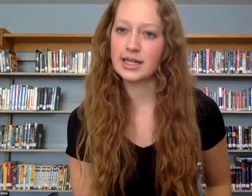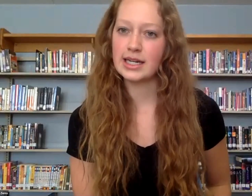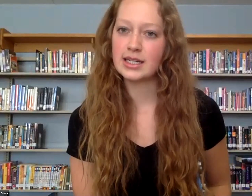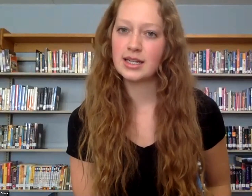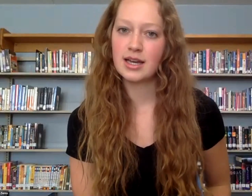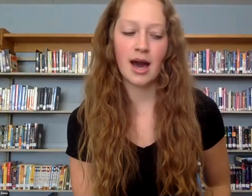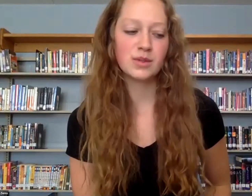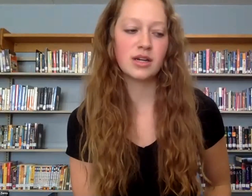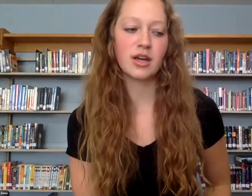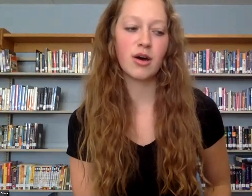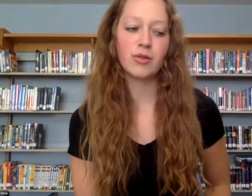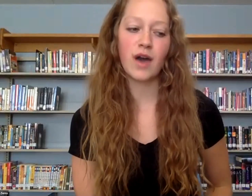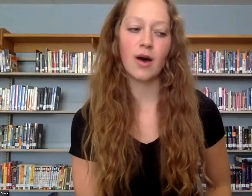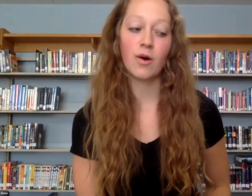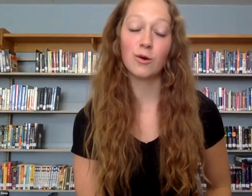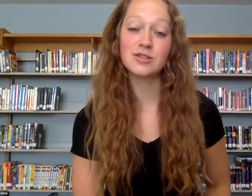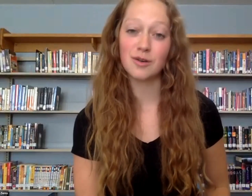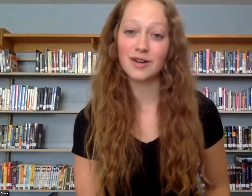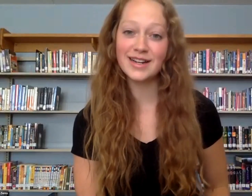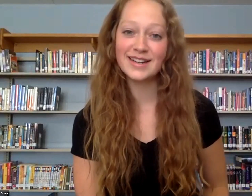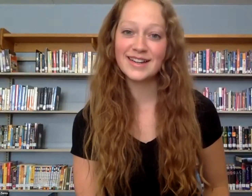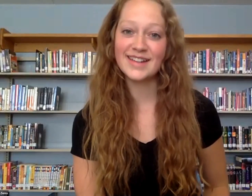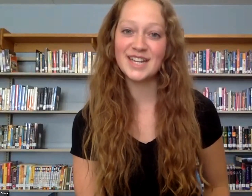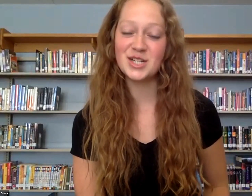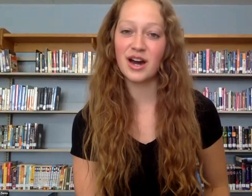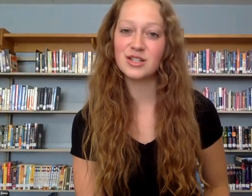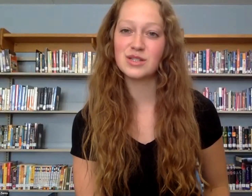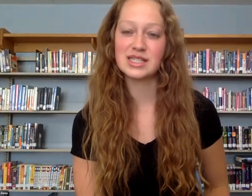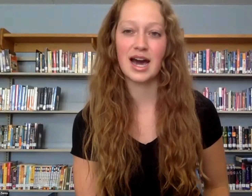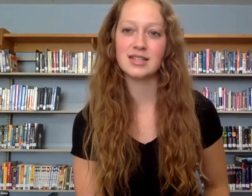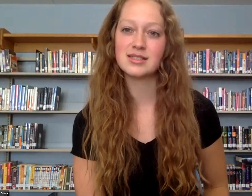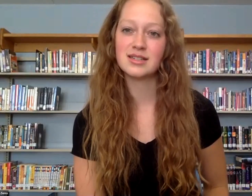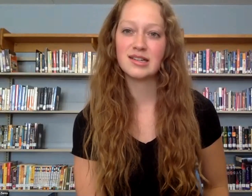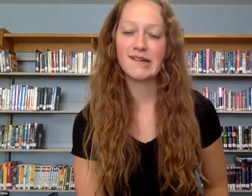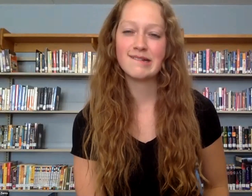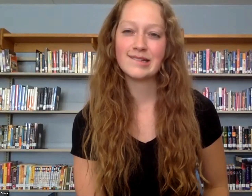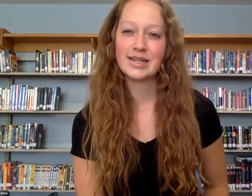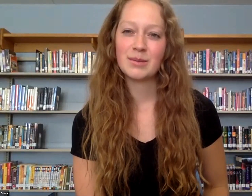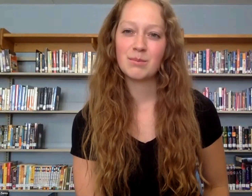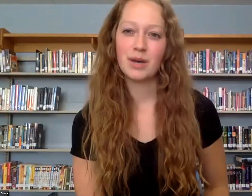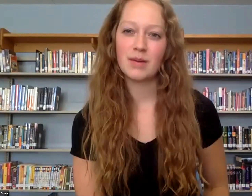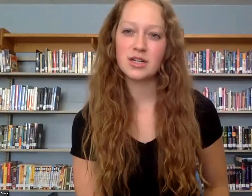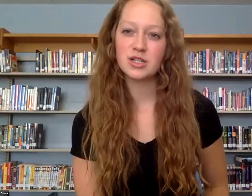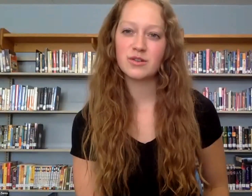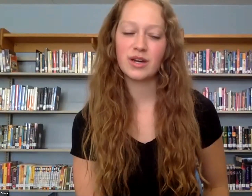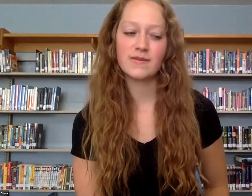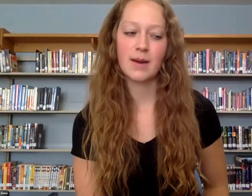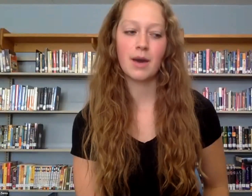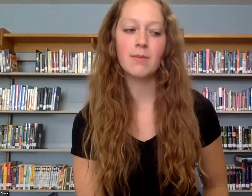Originally, I was going to go through that whole story and teach you how to do the signs. But I'm not sure if we have time. I might